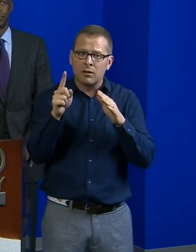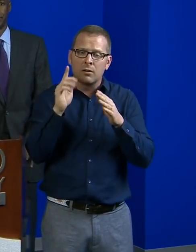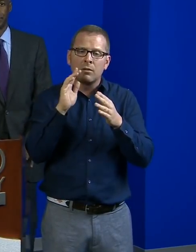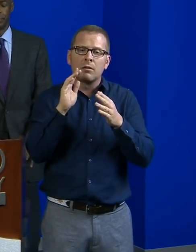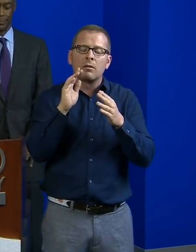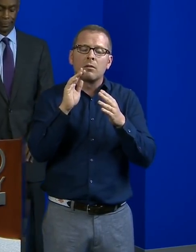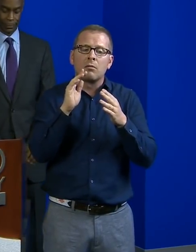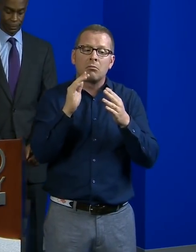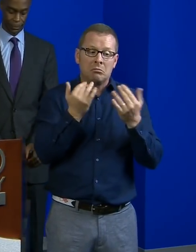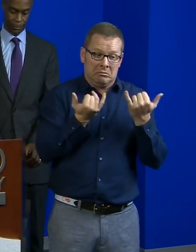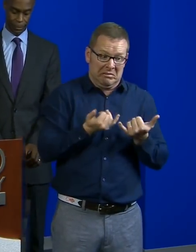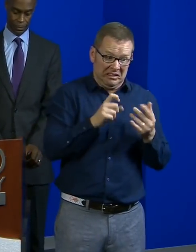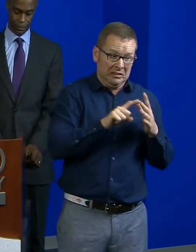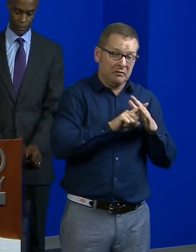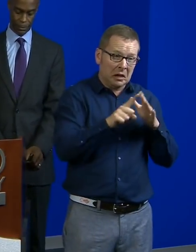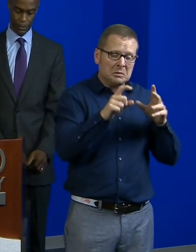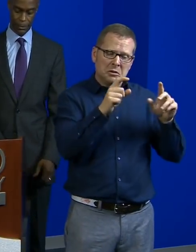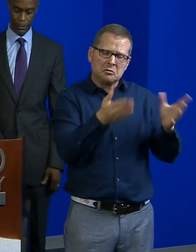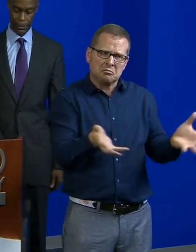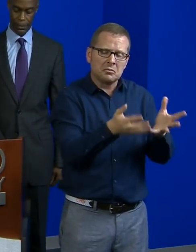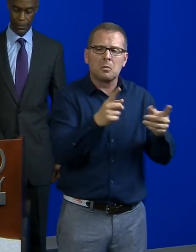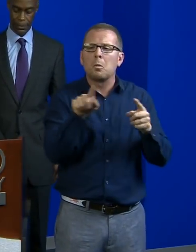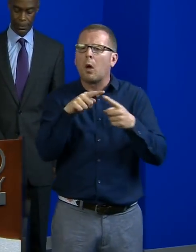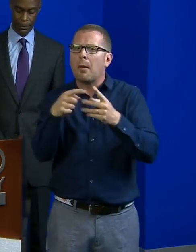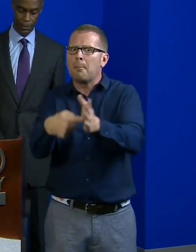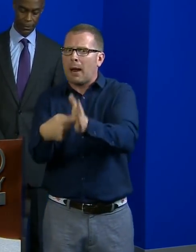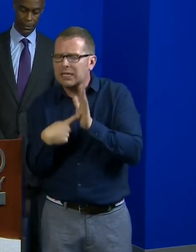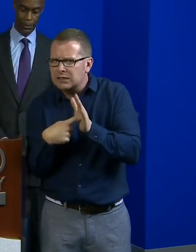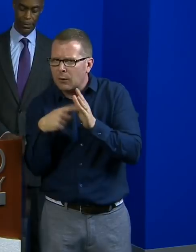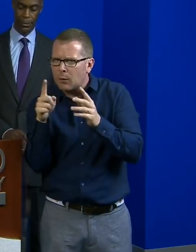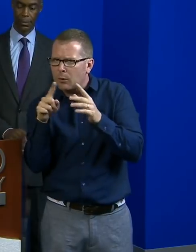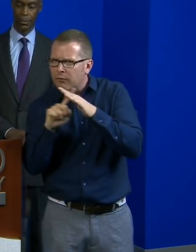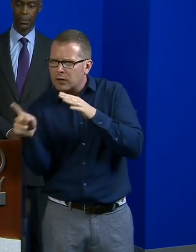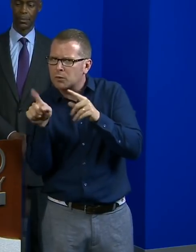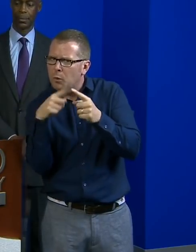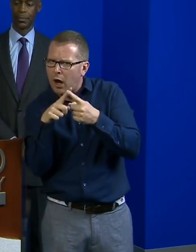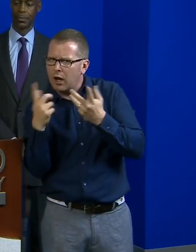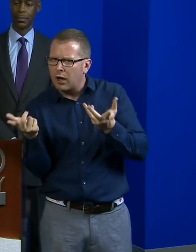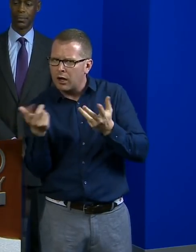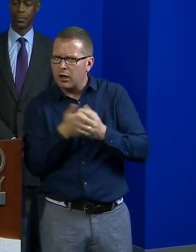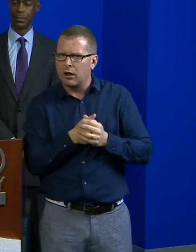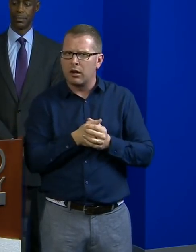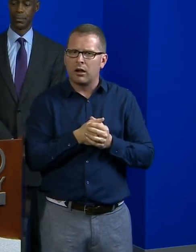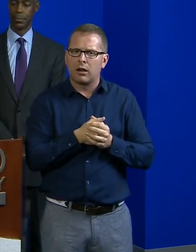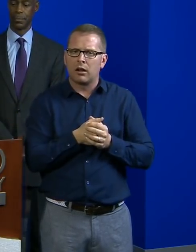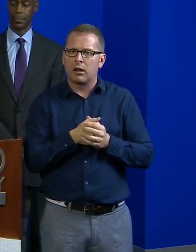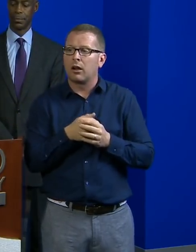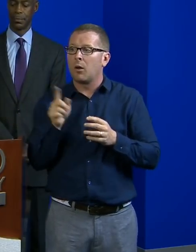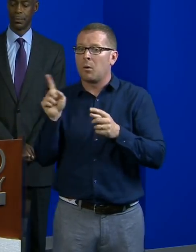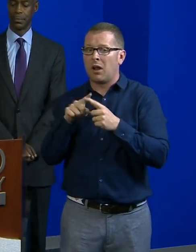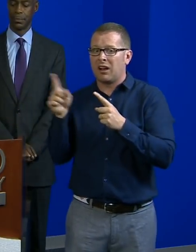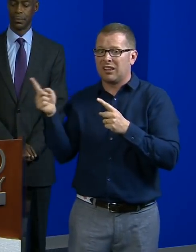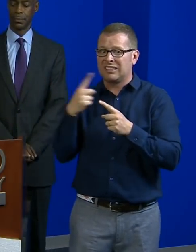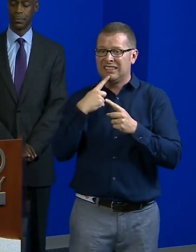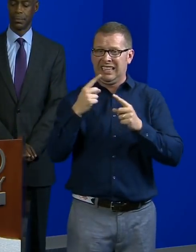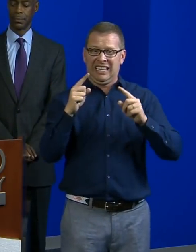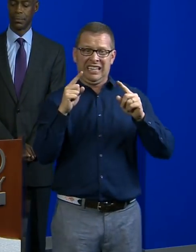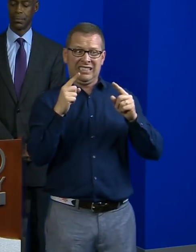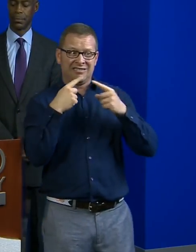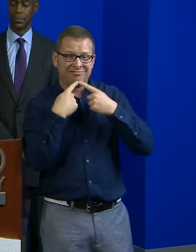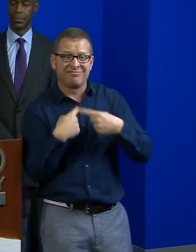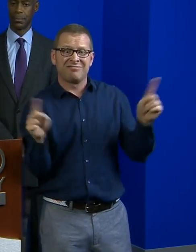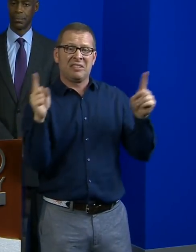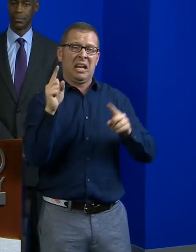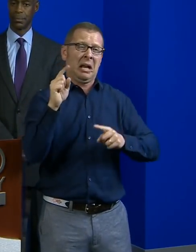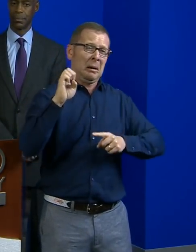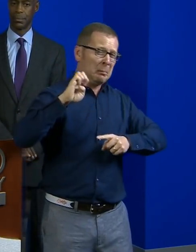So once we have declared the state of emergency, we will want all vehicles off the street as of tomorrow